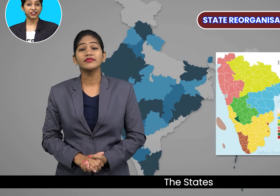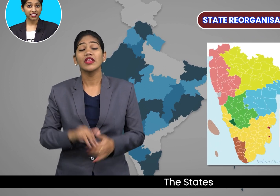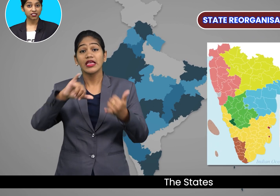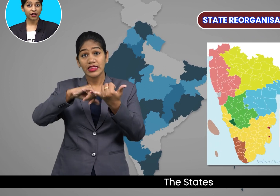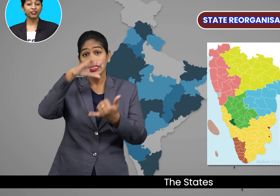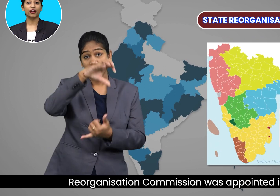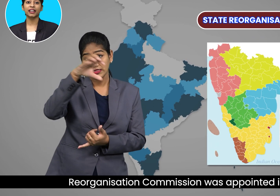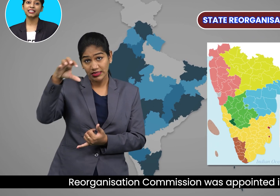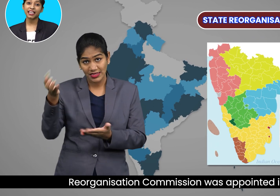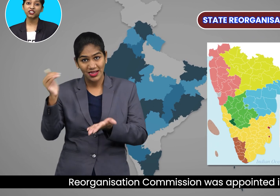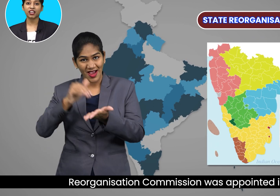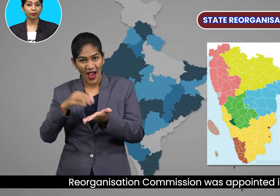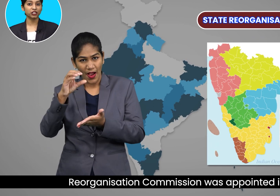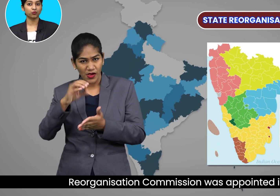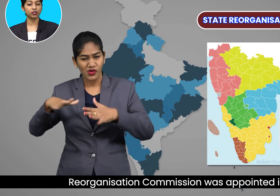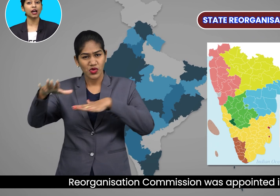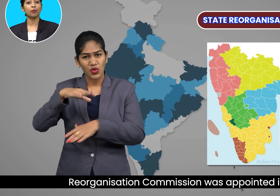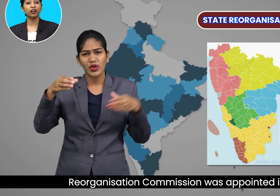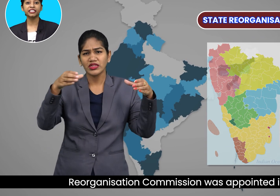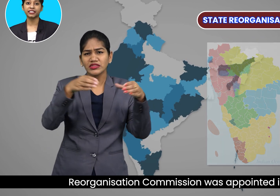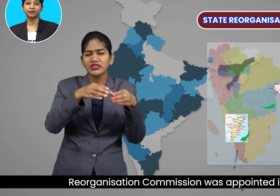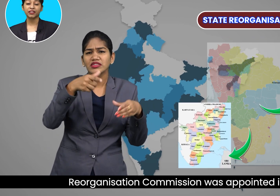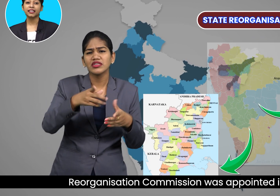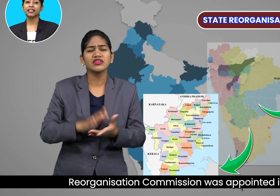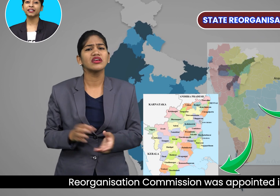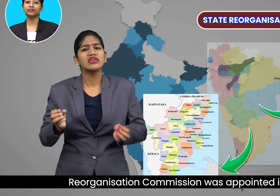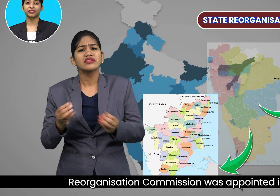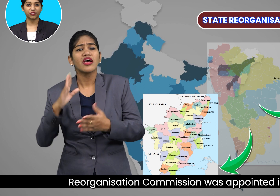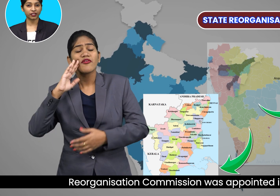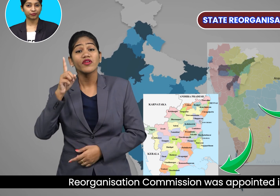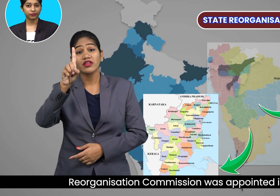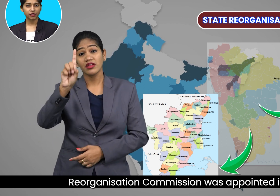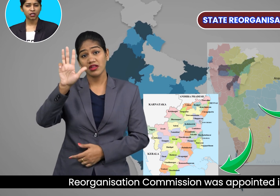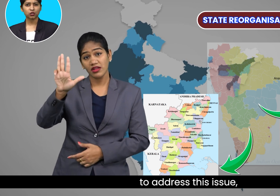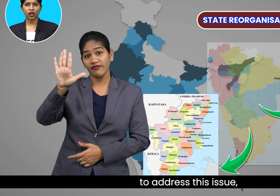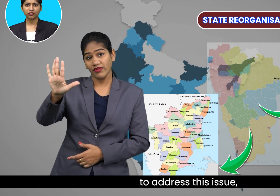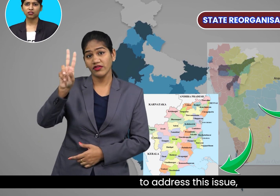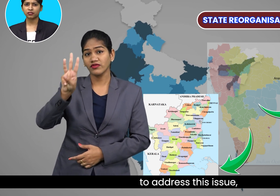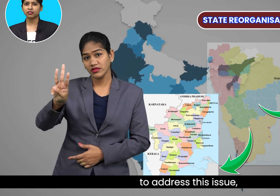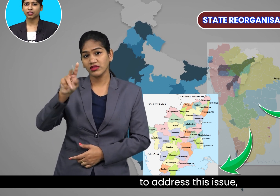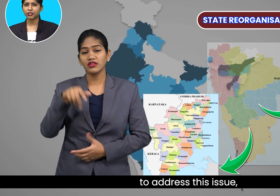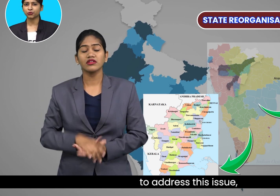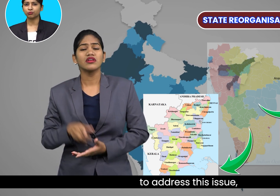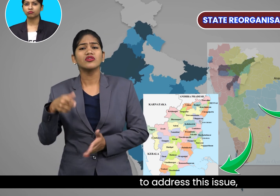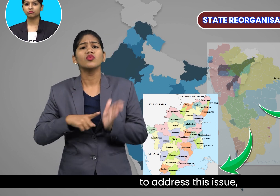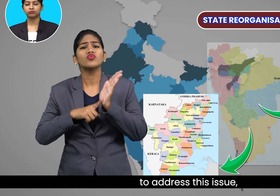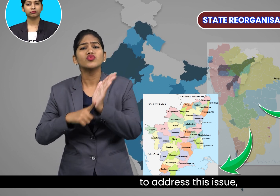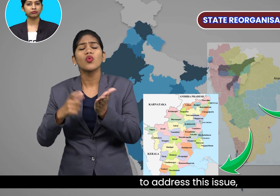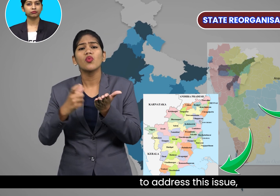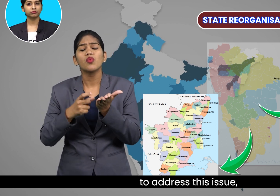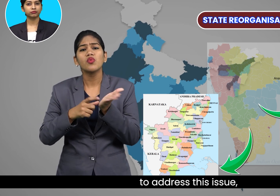The State's Reorganization Commission was appointed in 1953 to address this issue,